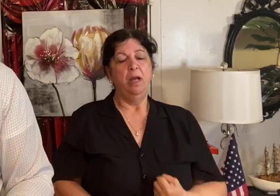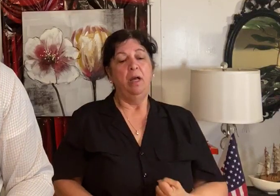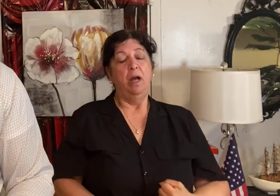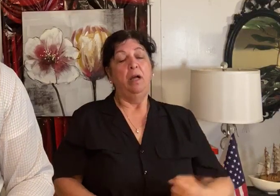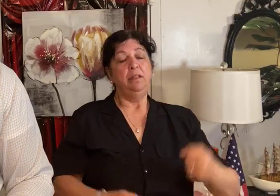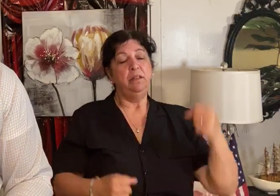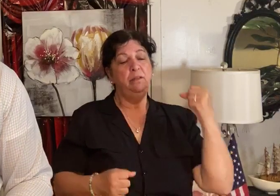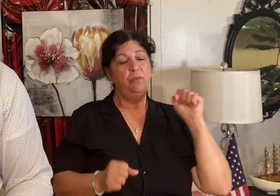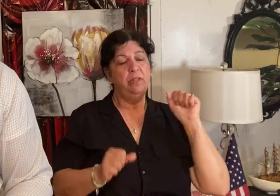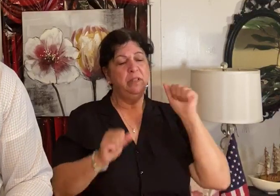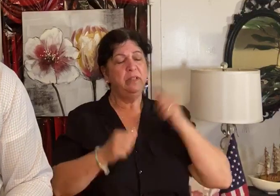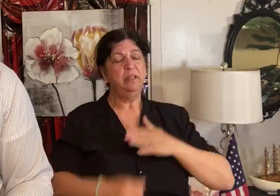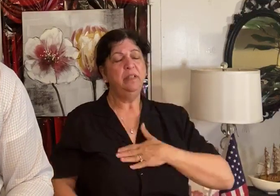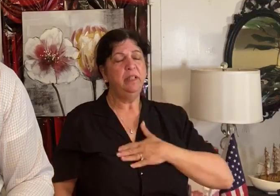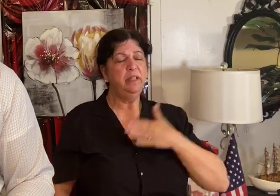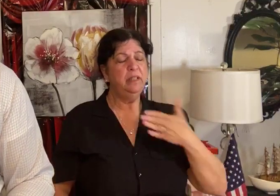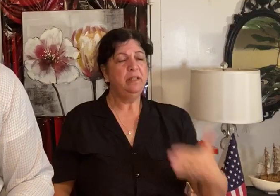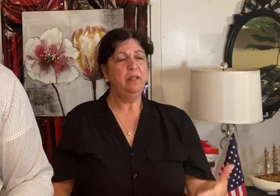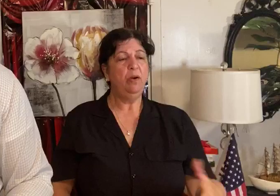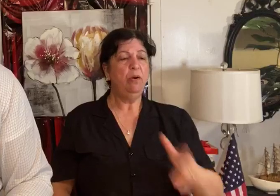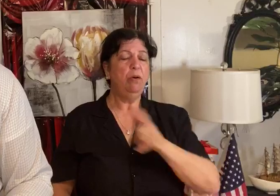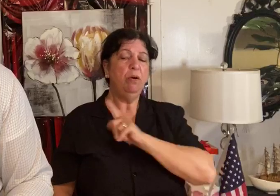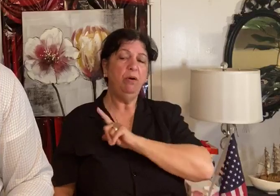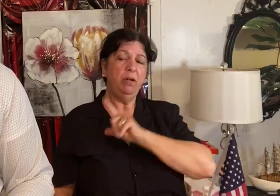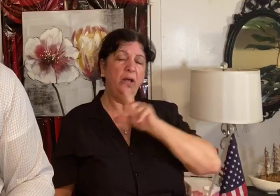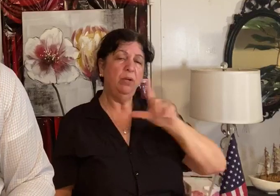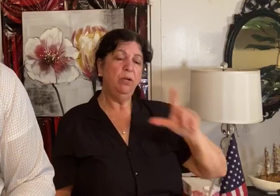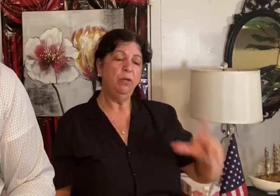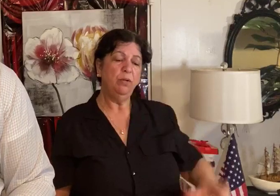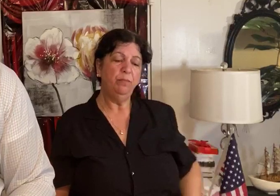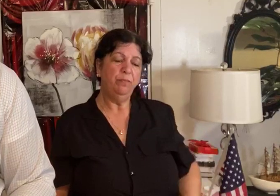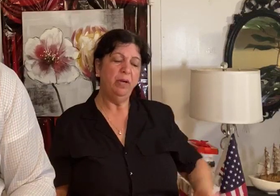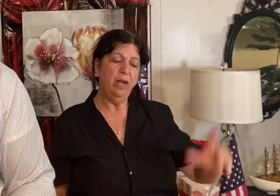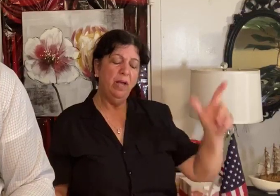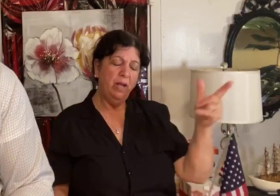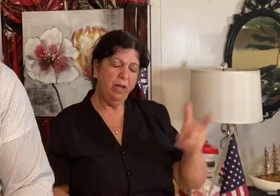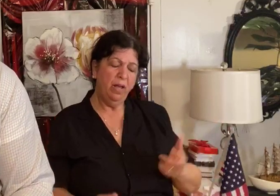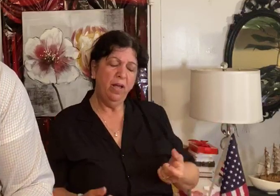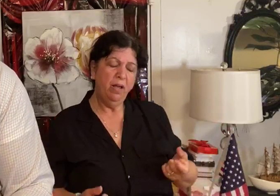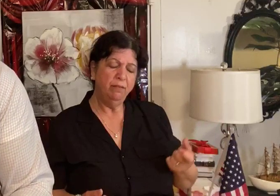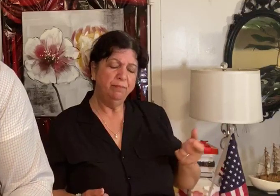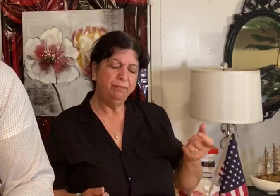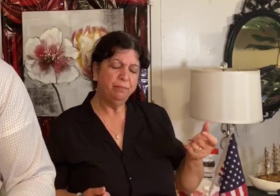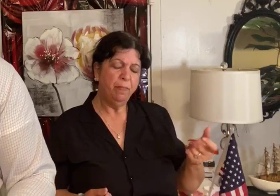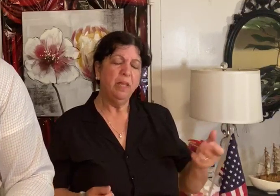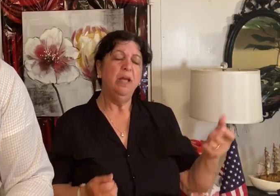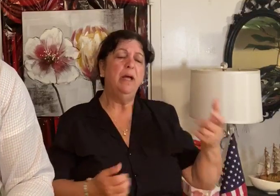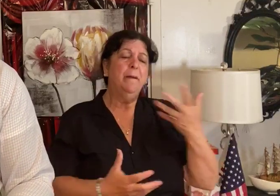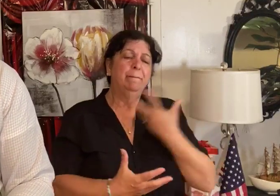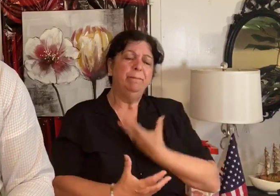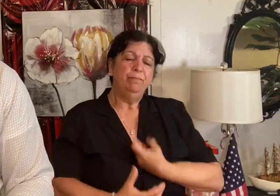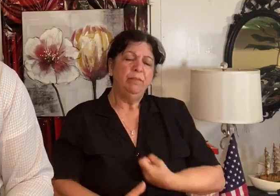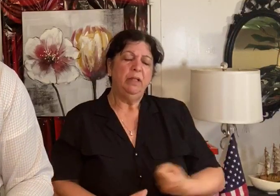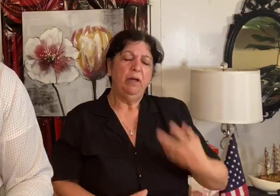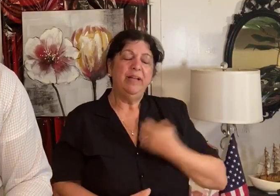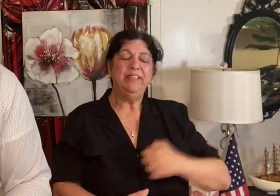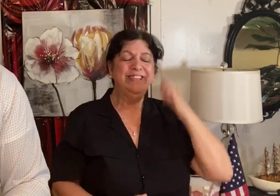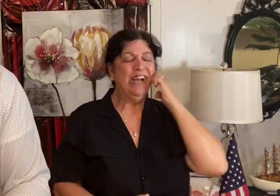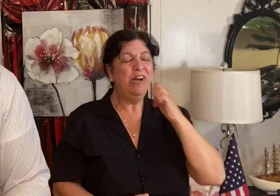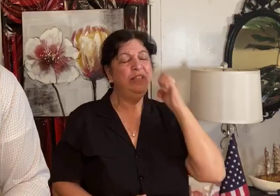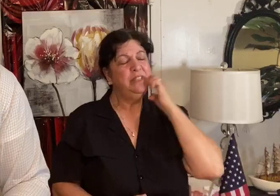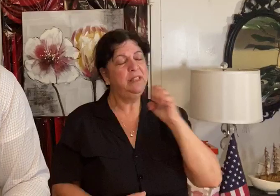May I be willing, Lord, to bear daily